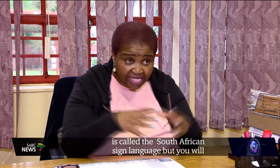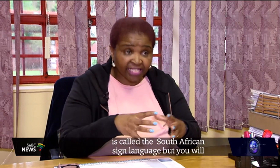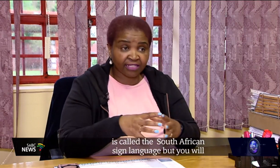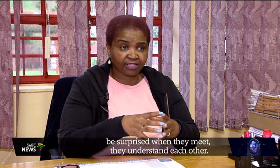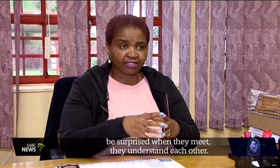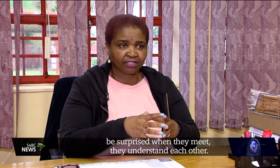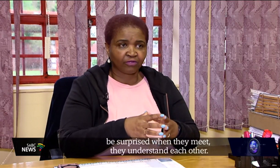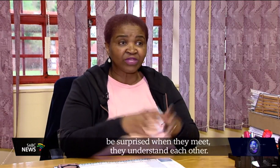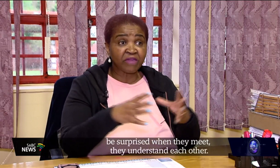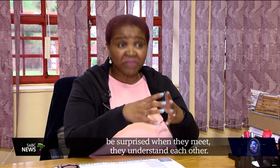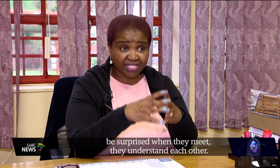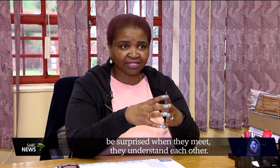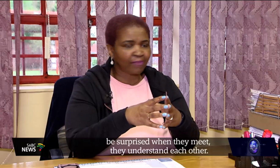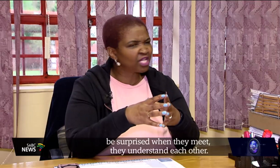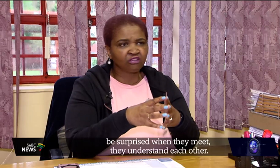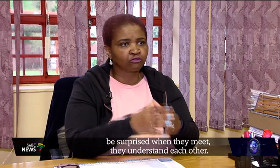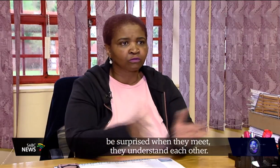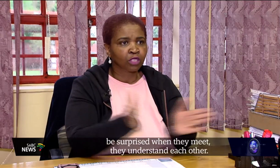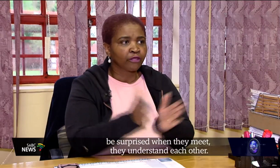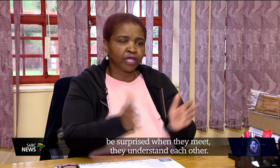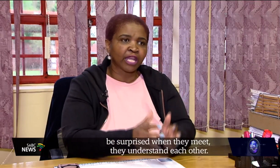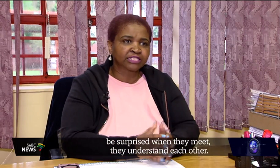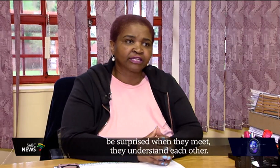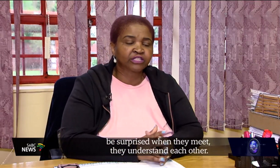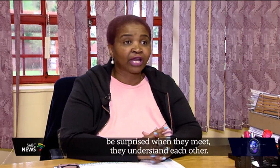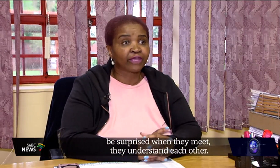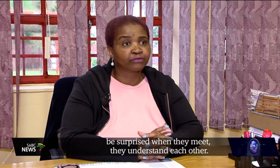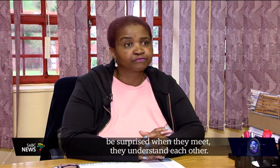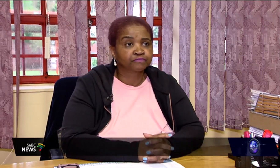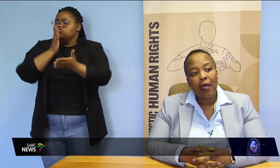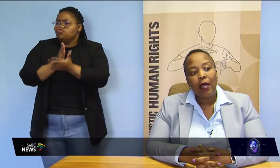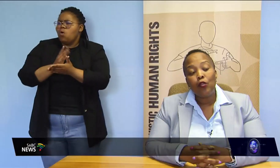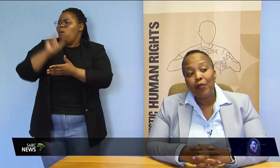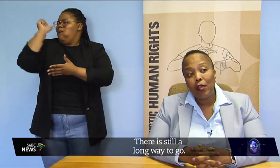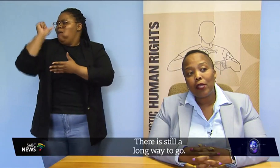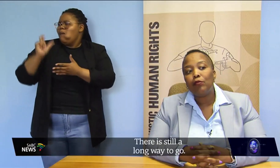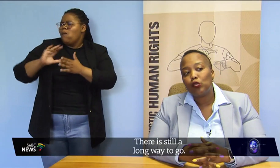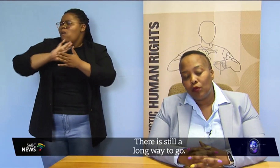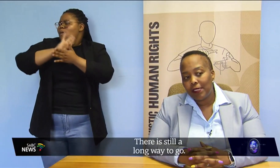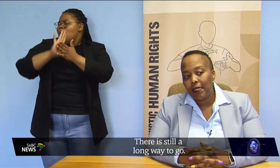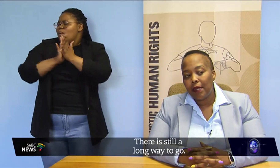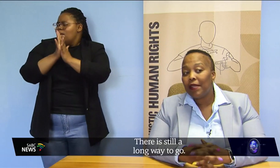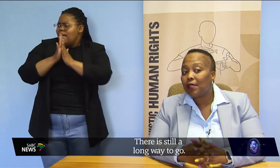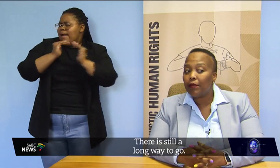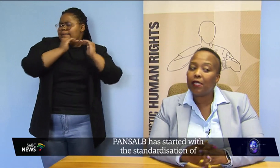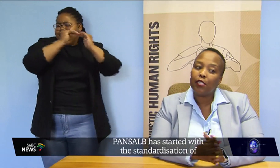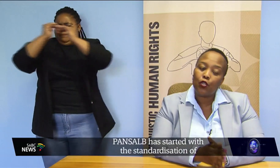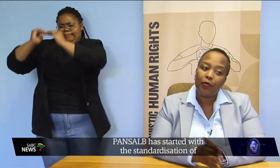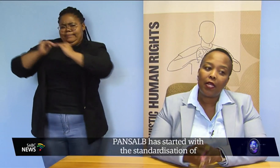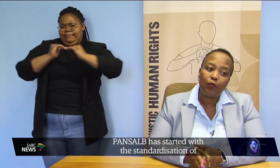meet, I'm telling you, they understand each other. Eupša yeo ke mošomo motelele pensa pe šetše e thomile ka